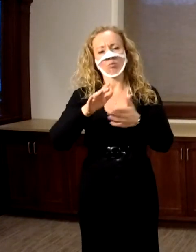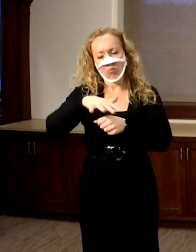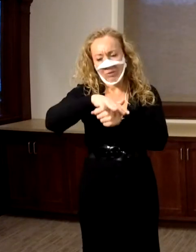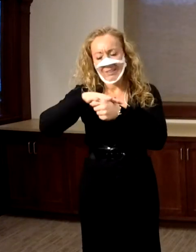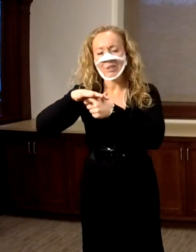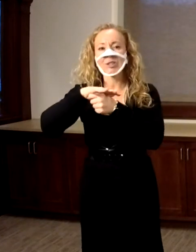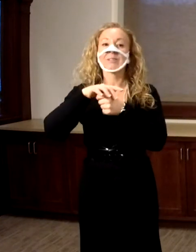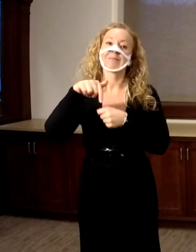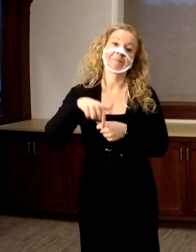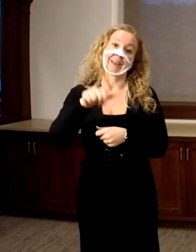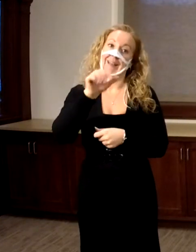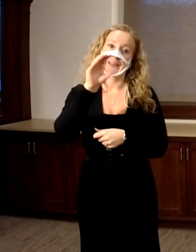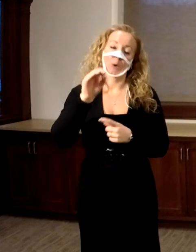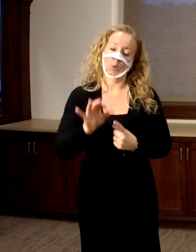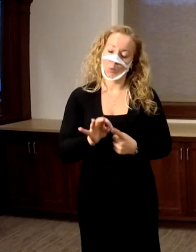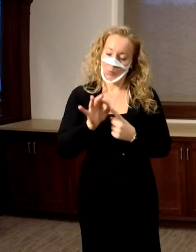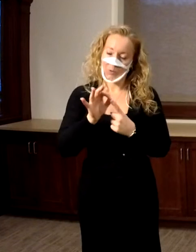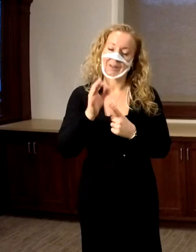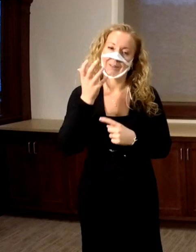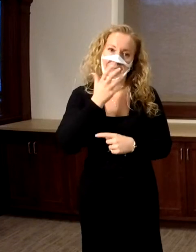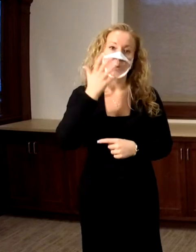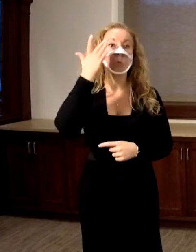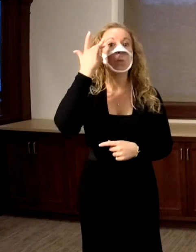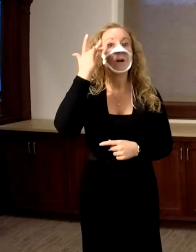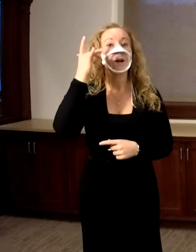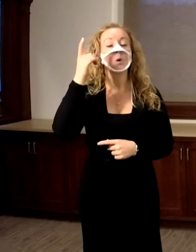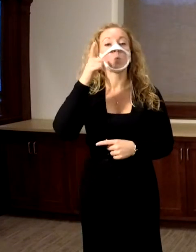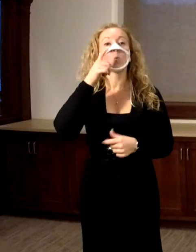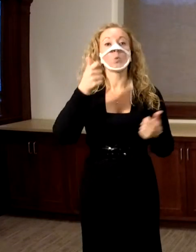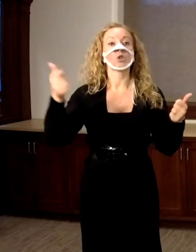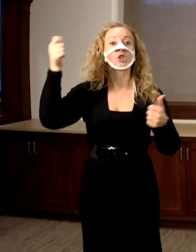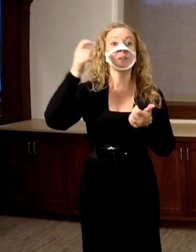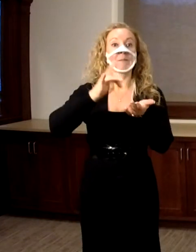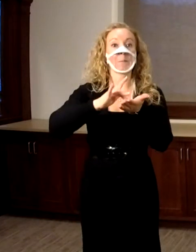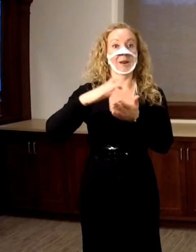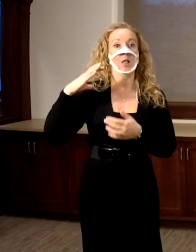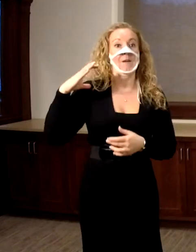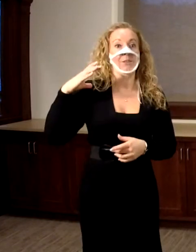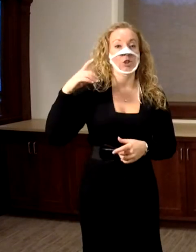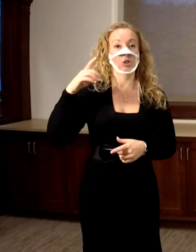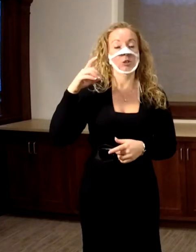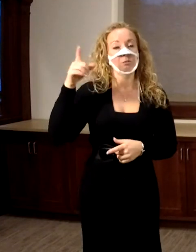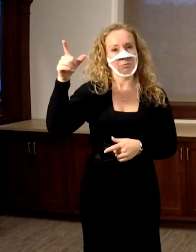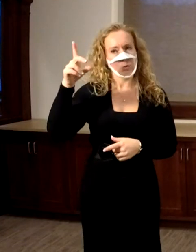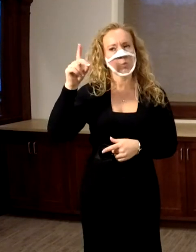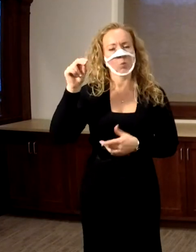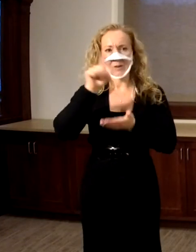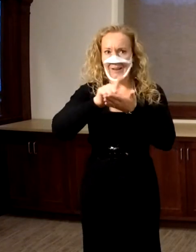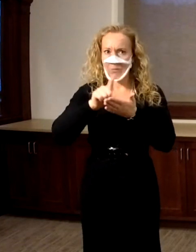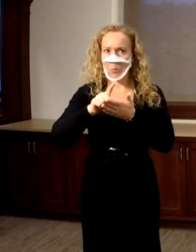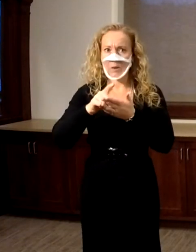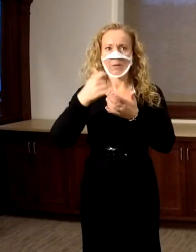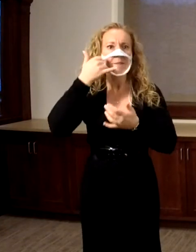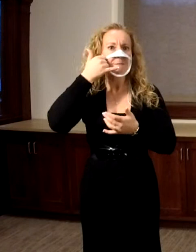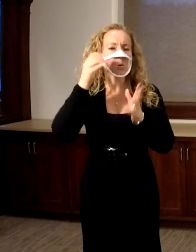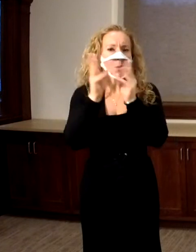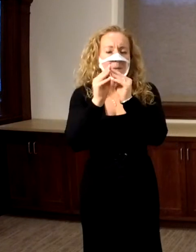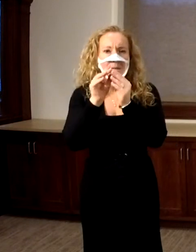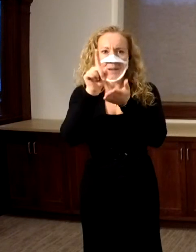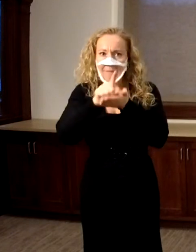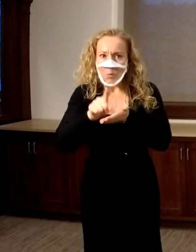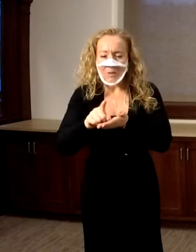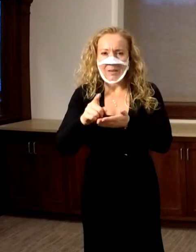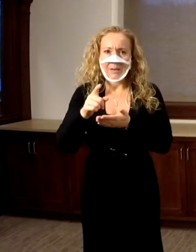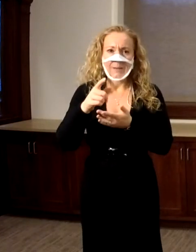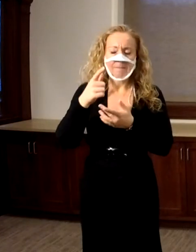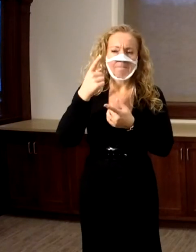unique here in Allegheny County and in our region, that our chief medical officers from across the region meet together every week and share best practices, help